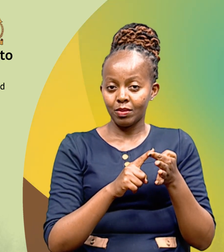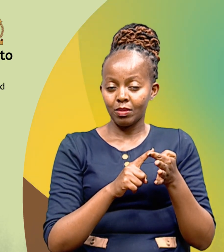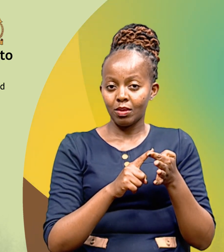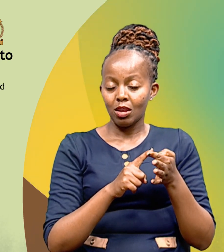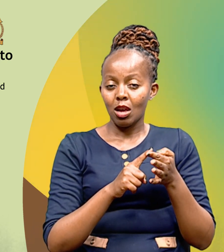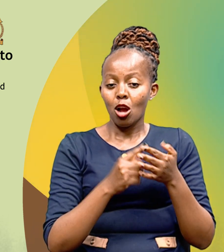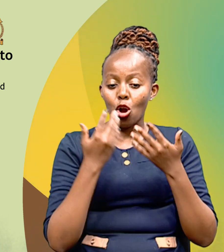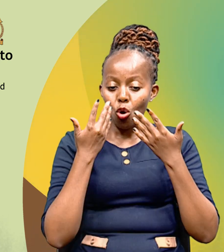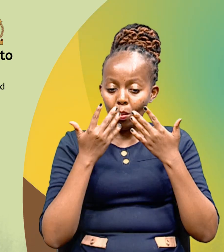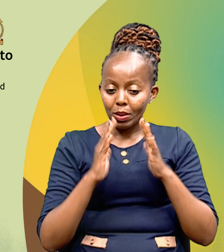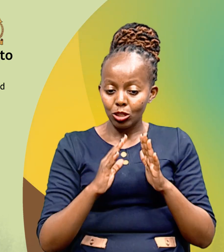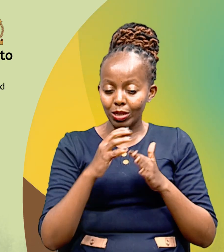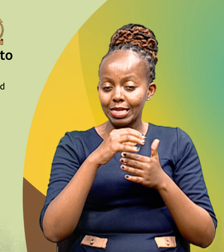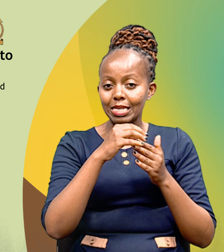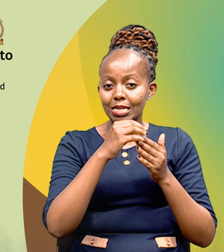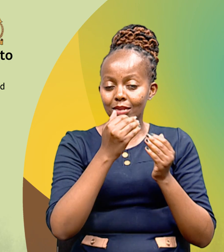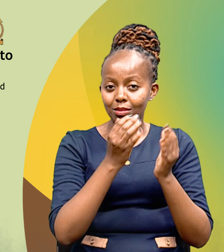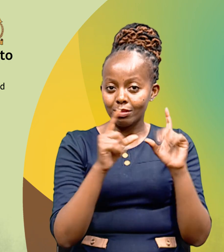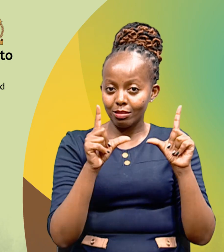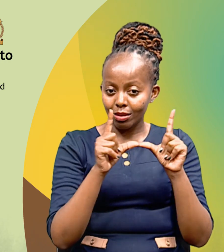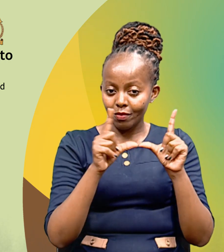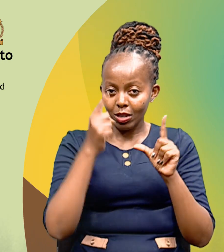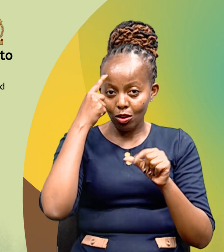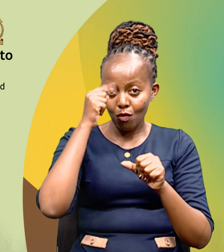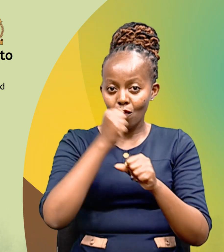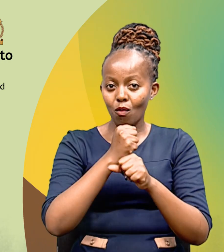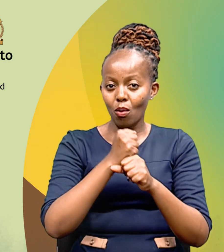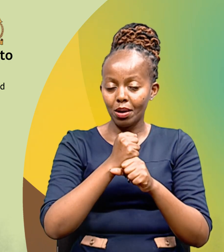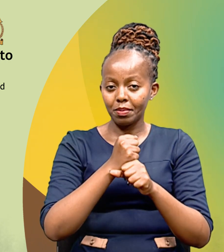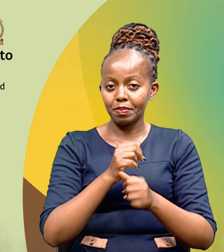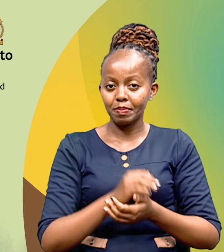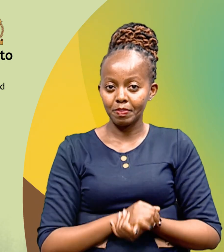Completion certificate for works.